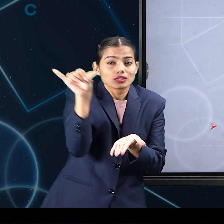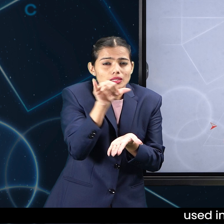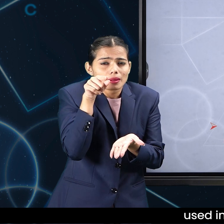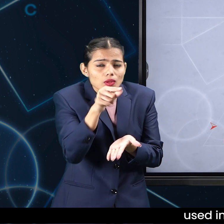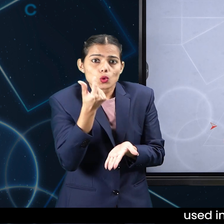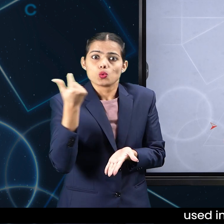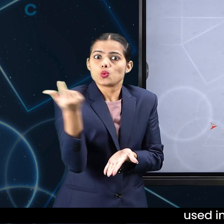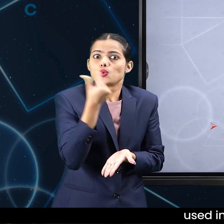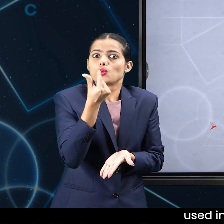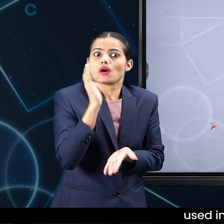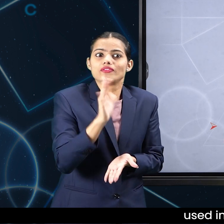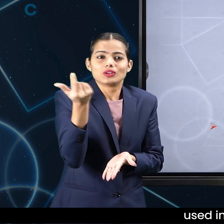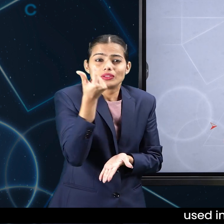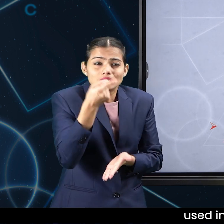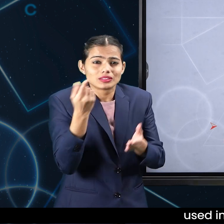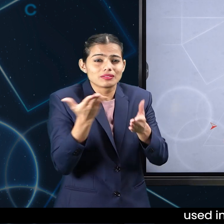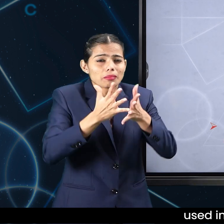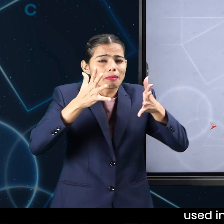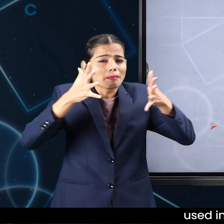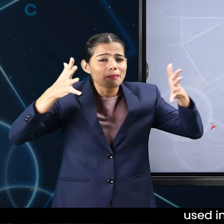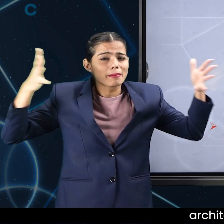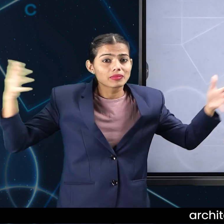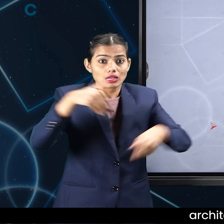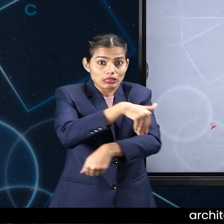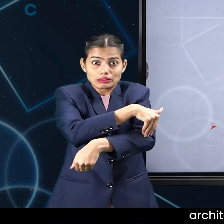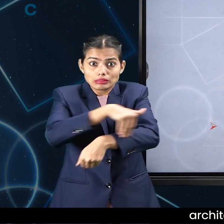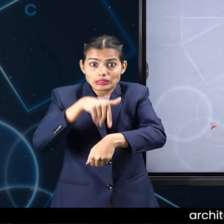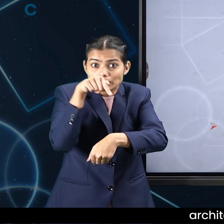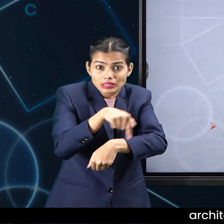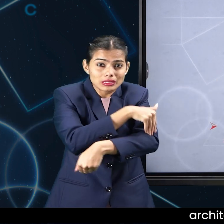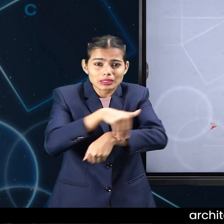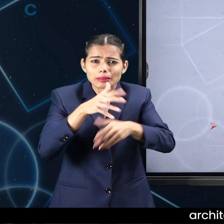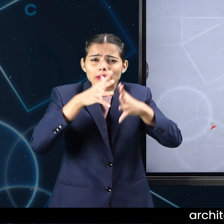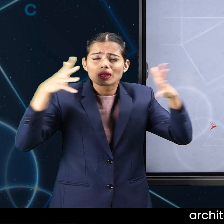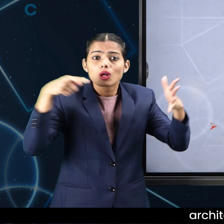used in the fields of engineering, architecture and construction.